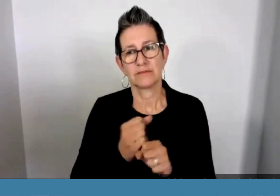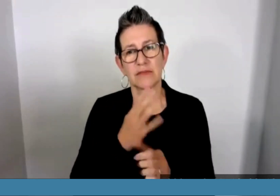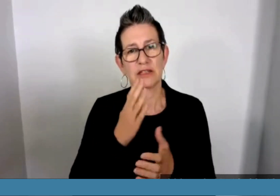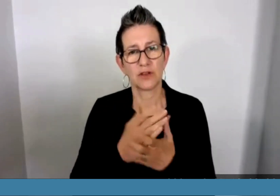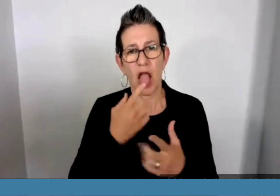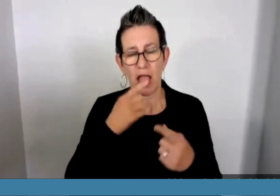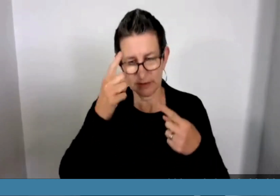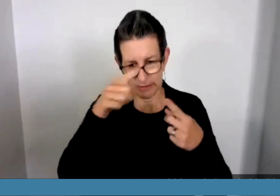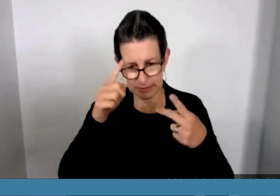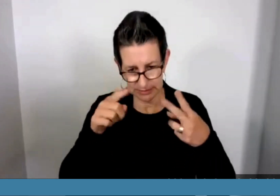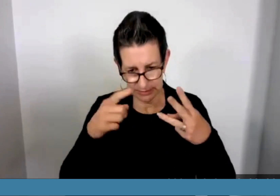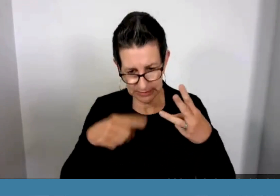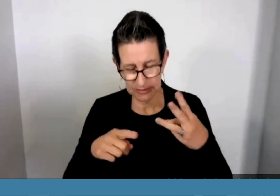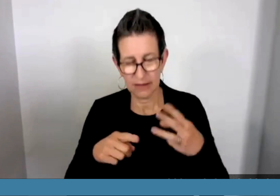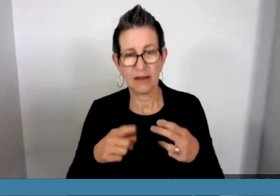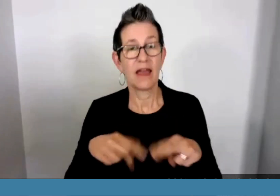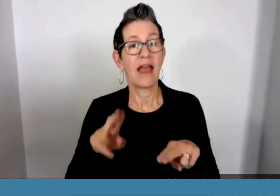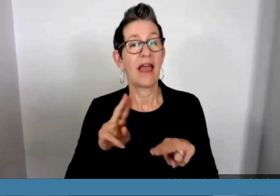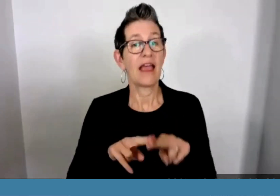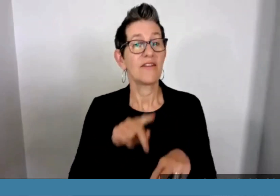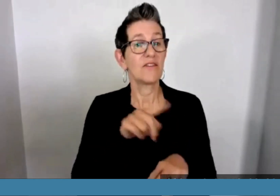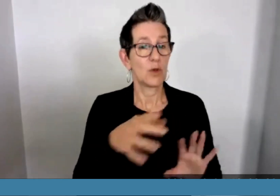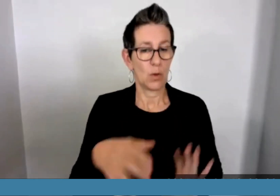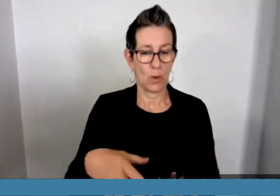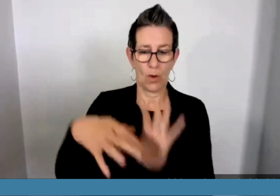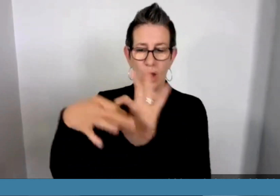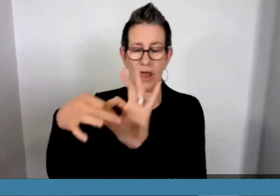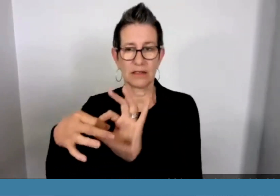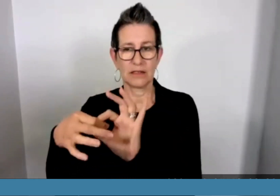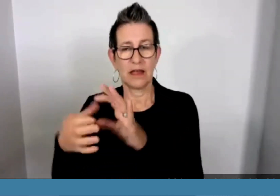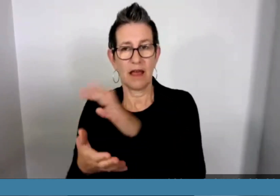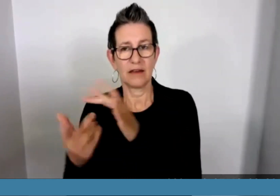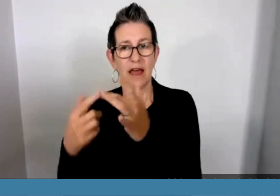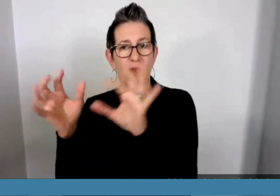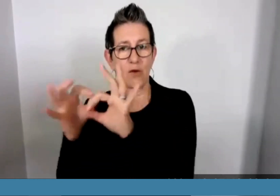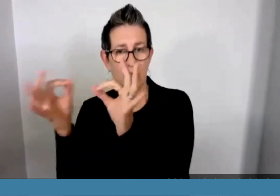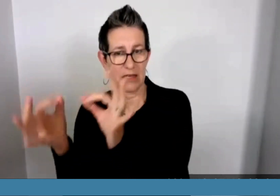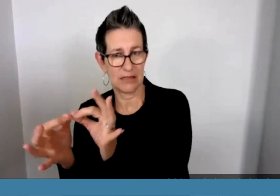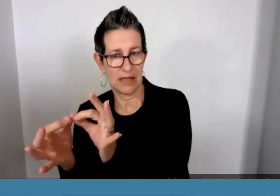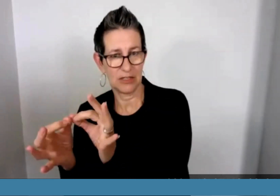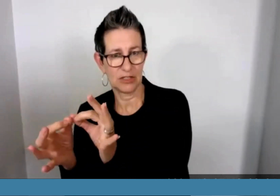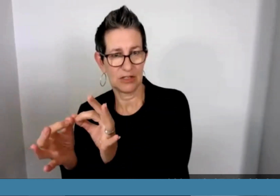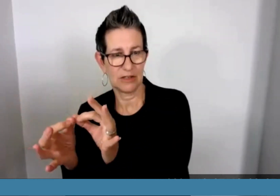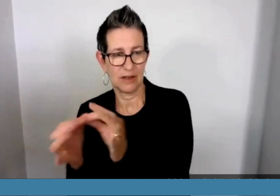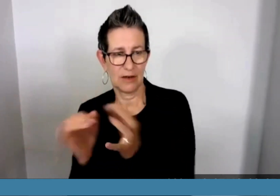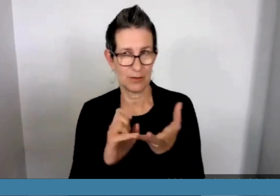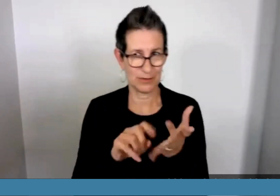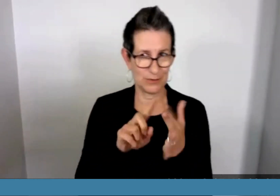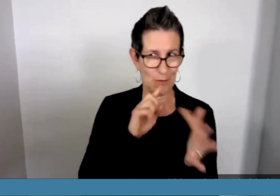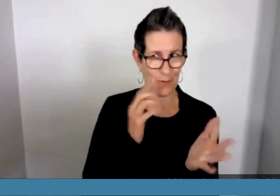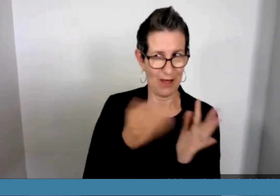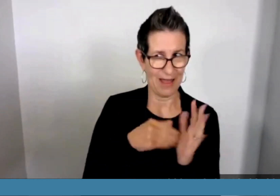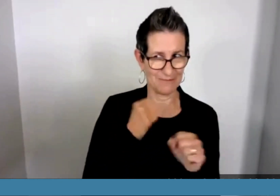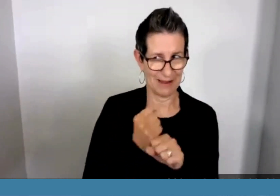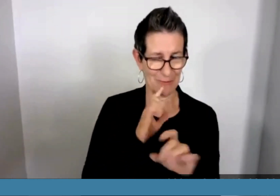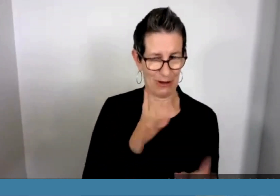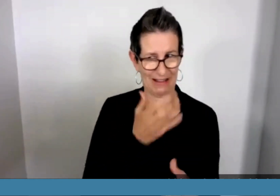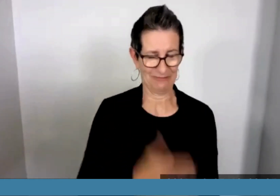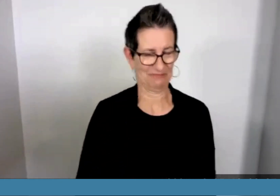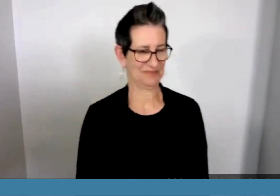said that, if there's an organisation you're connected with, they could, and yes, Sue's going to jump in and make this clearer. Sue